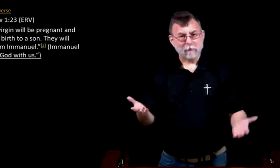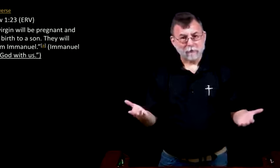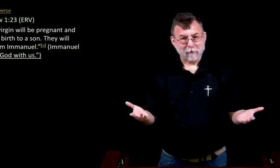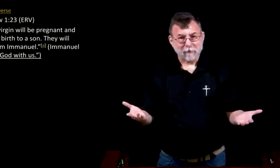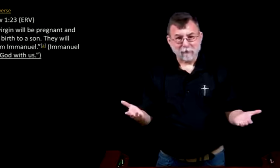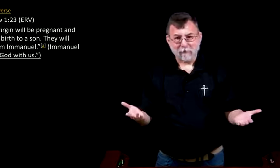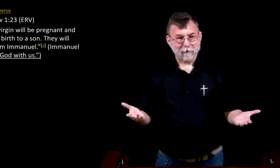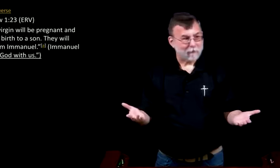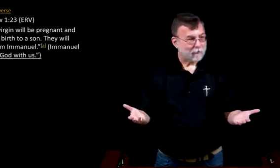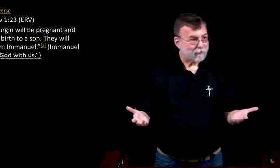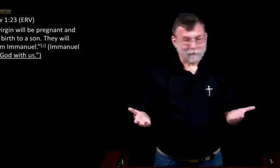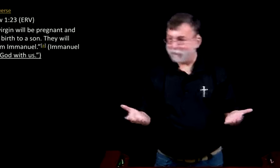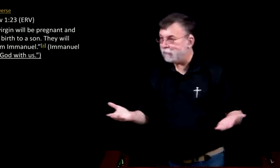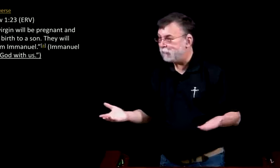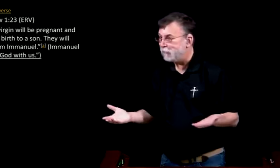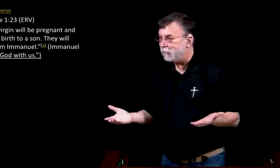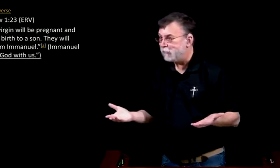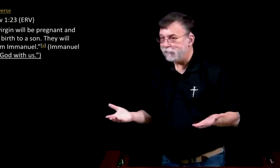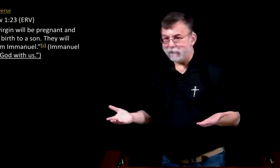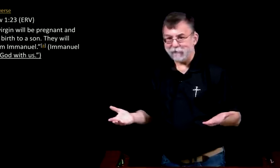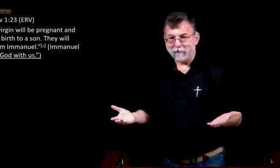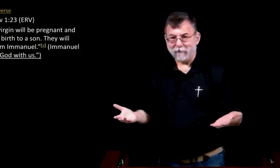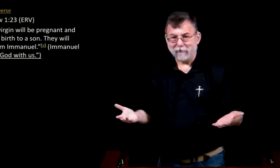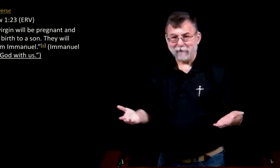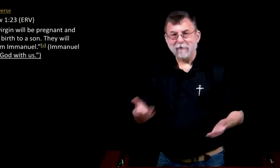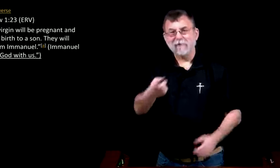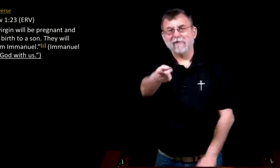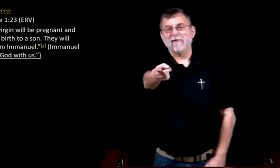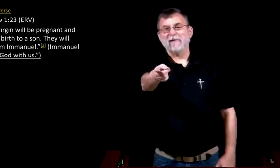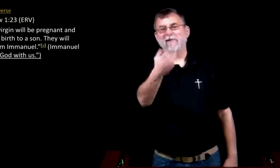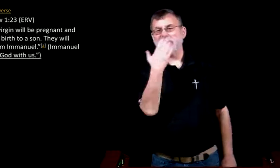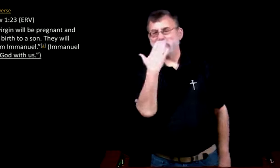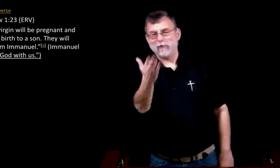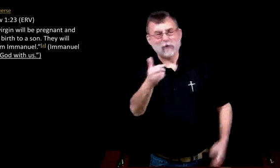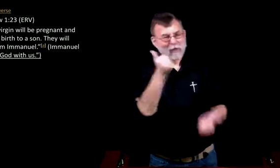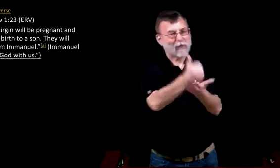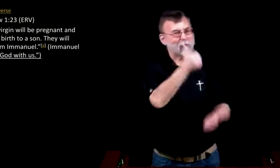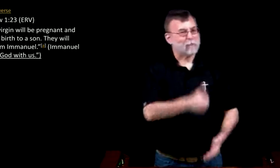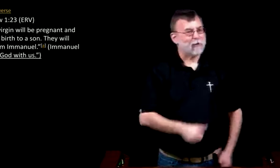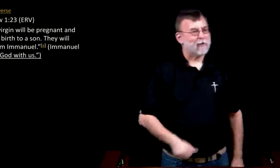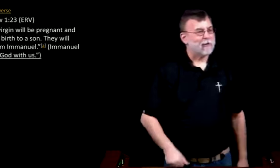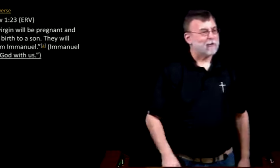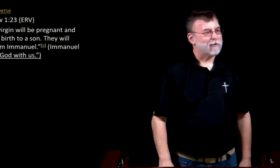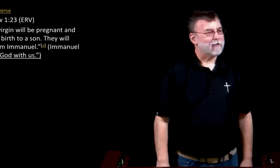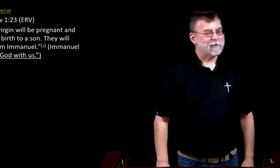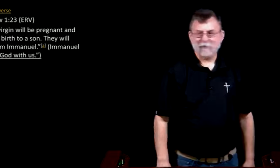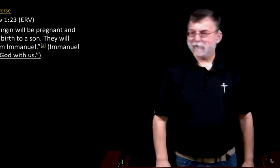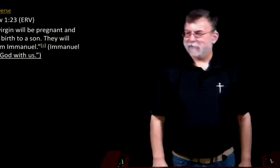it? Amen. That's what we should say.